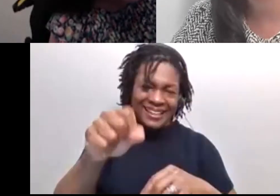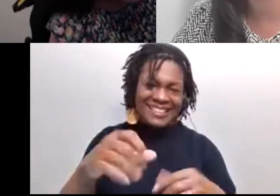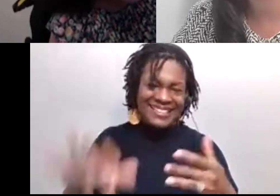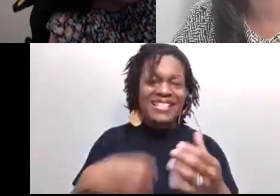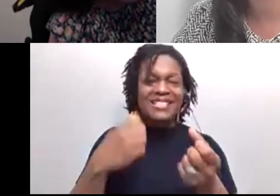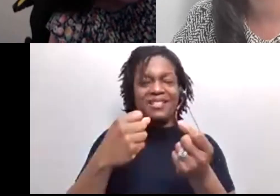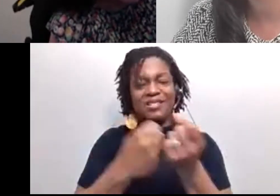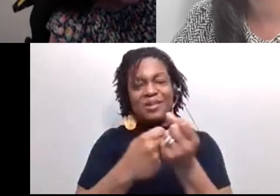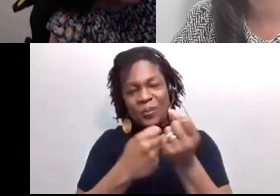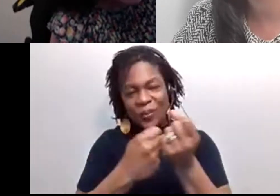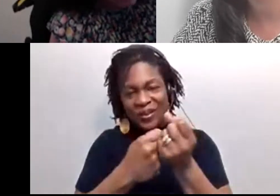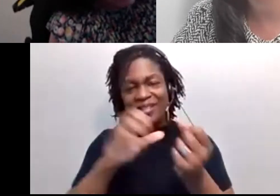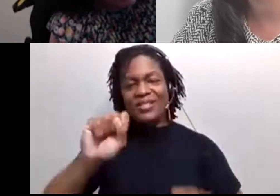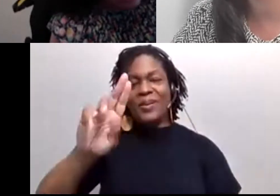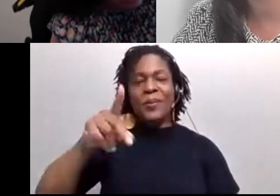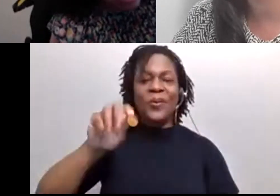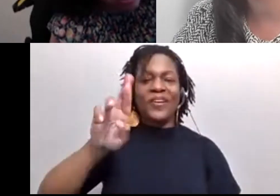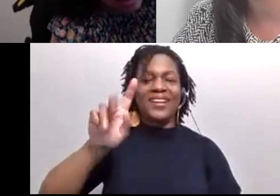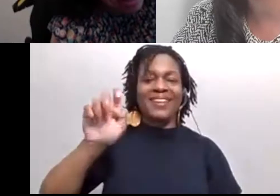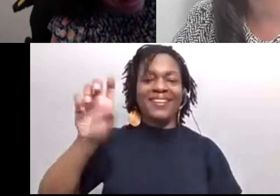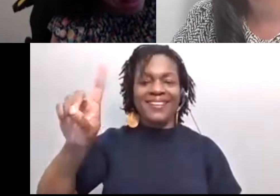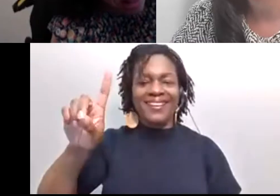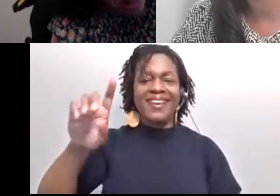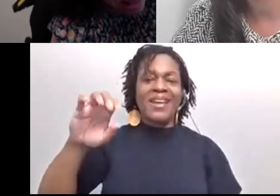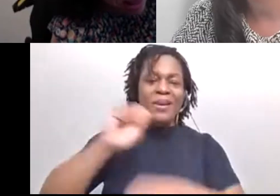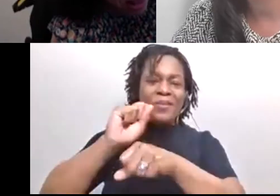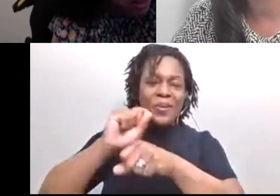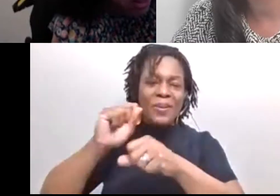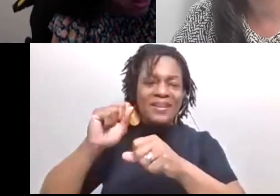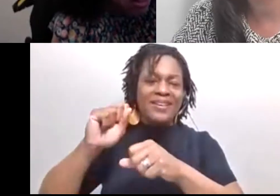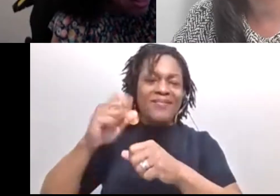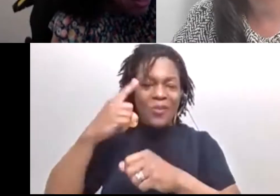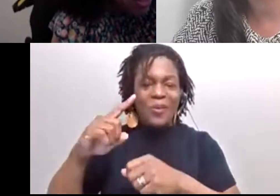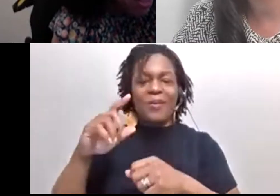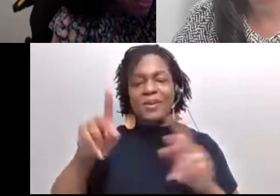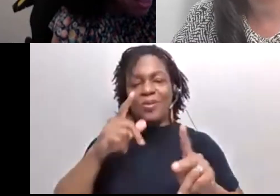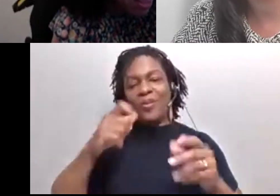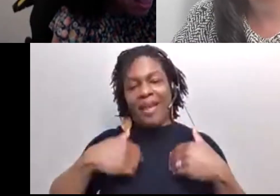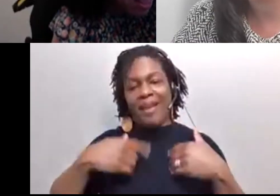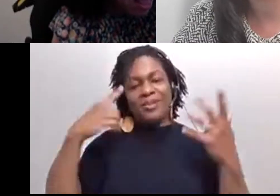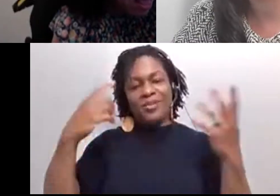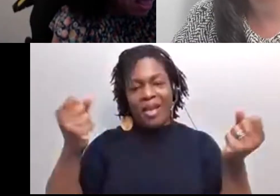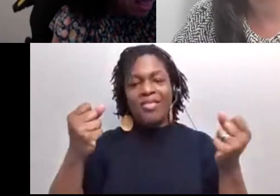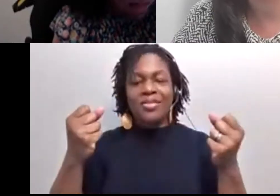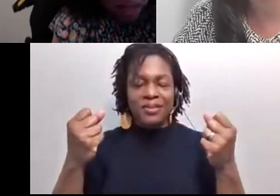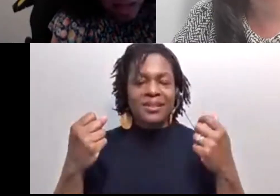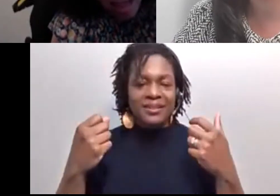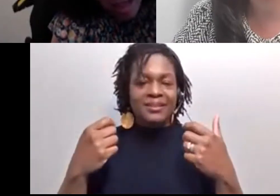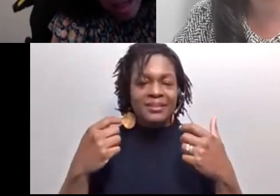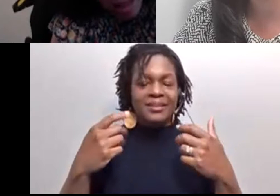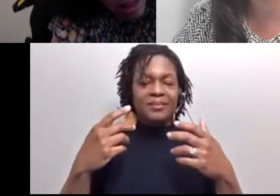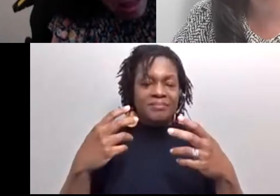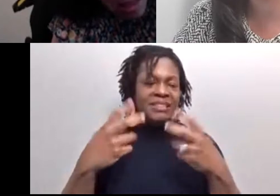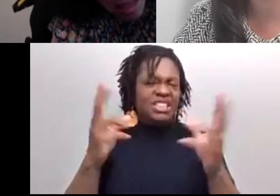employment for people with mental health issues. They're in the early stages of that process. And